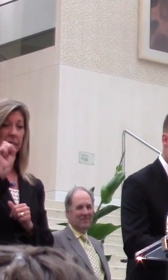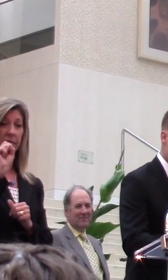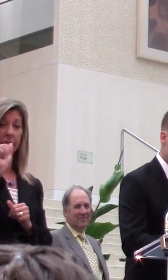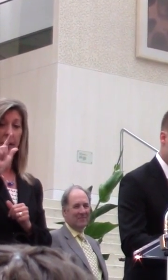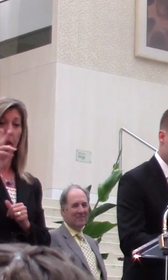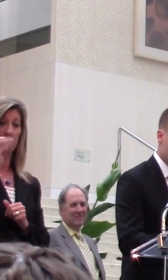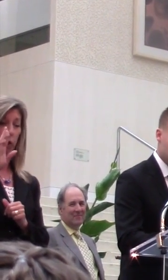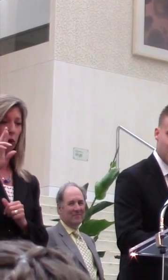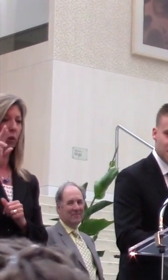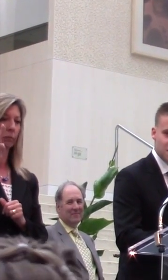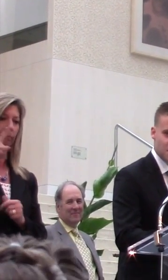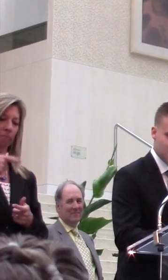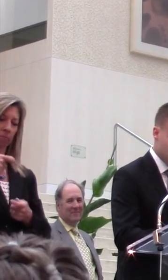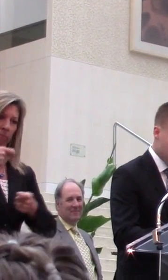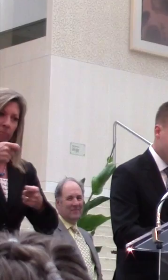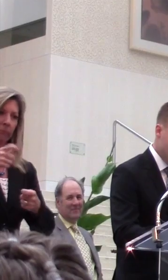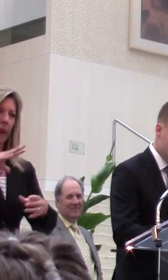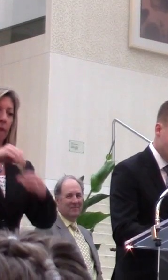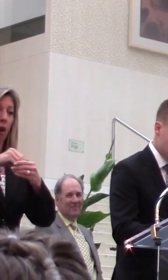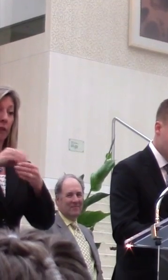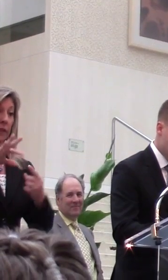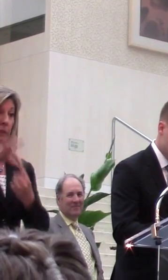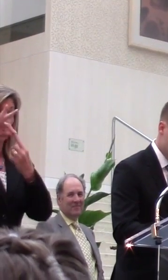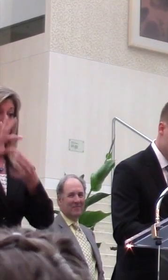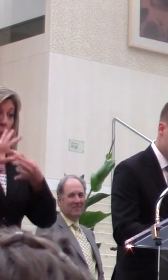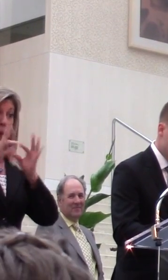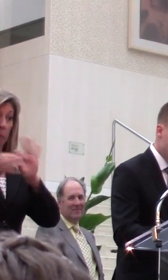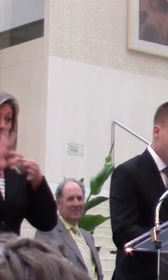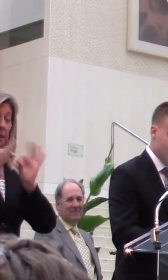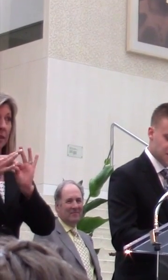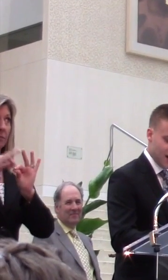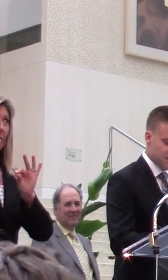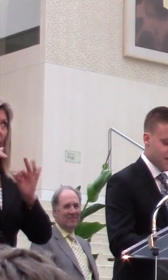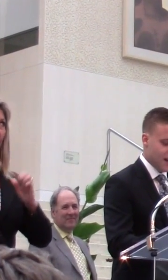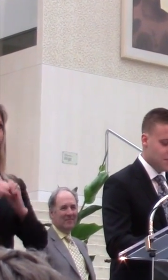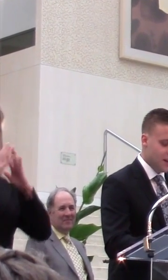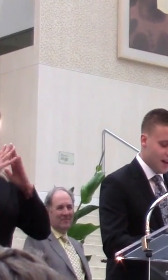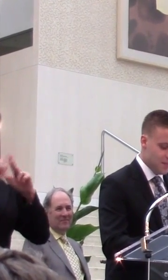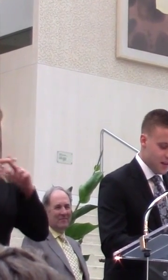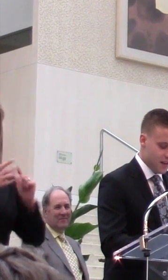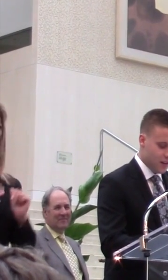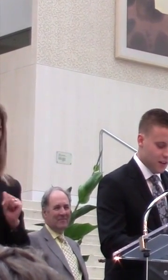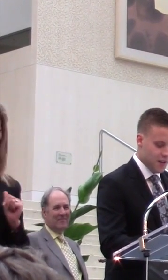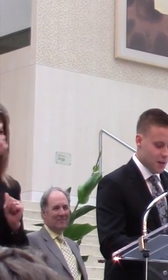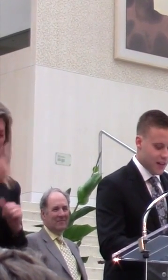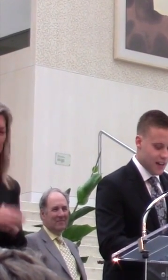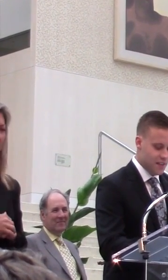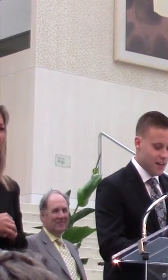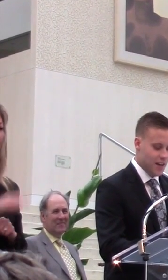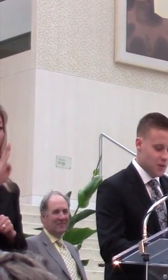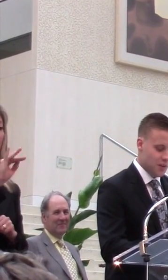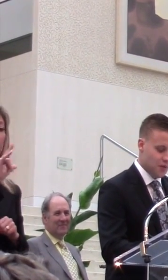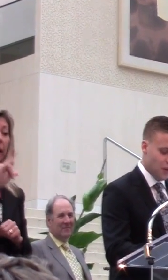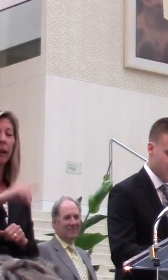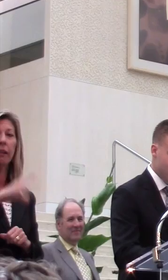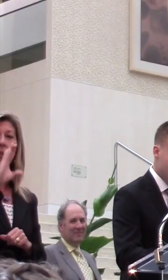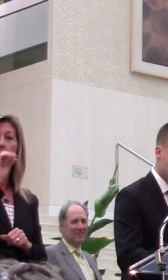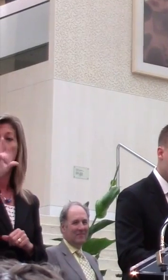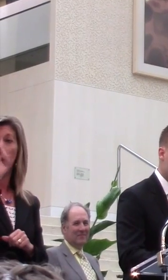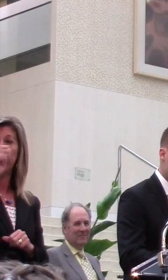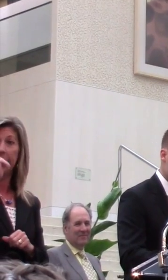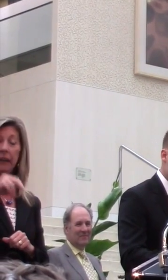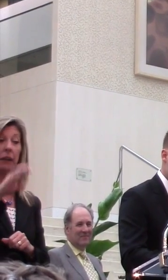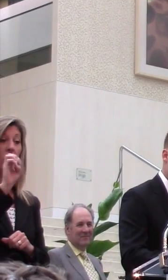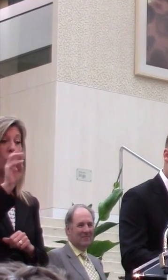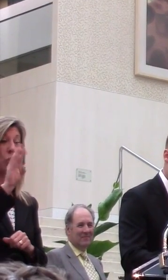Olympics. That started my journey, and I would not be here without that. I also have to thank Bill Humby, Colleen Marchese, and Ewan Lavoie, as